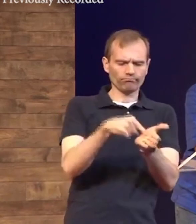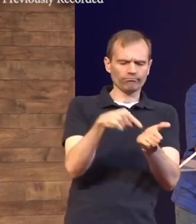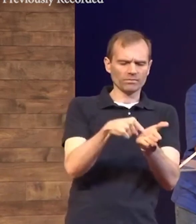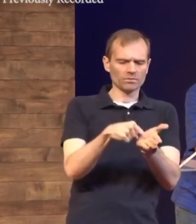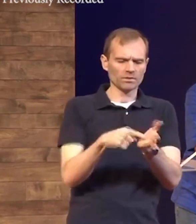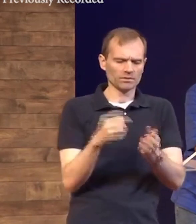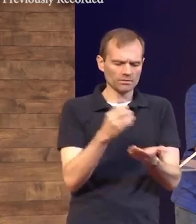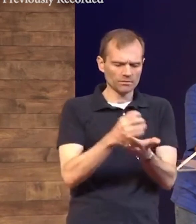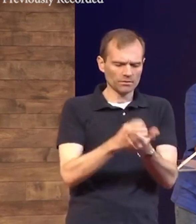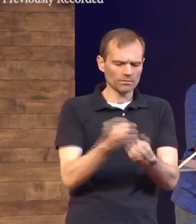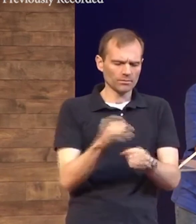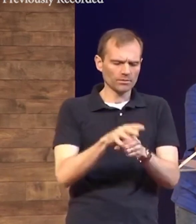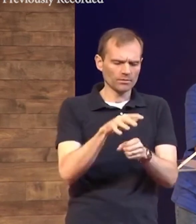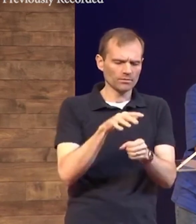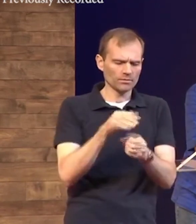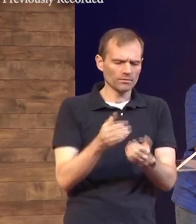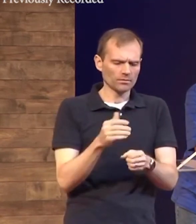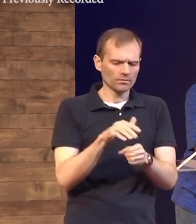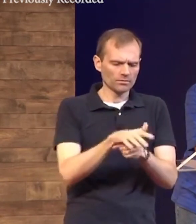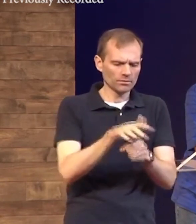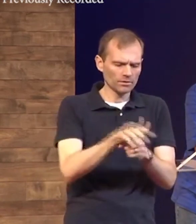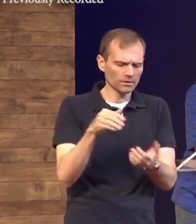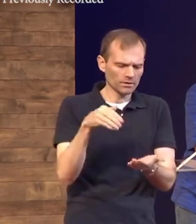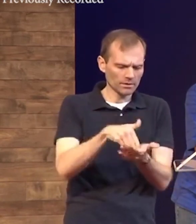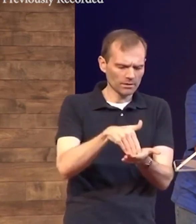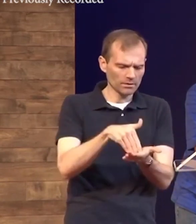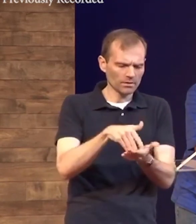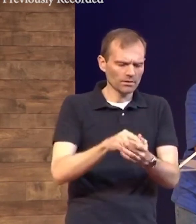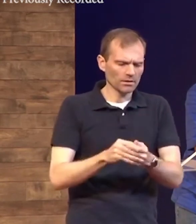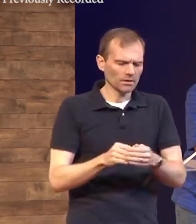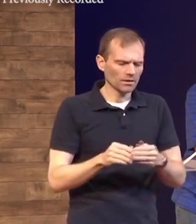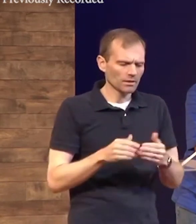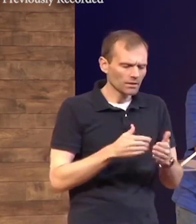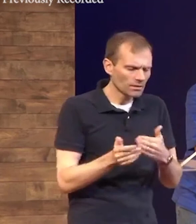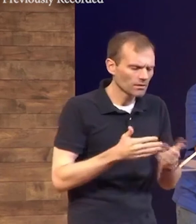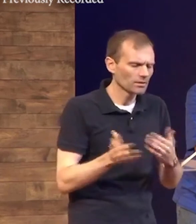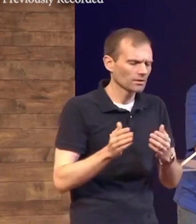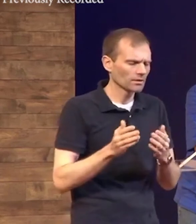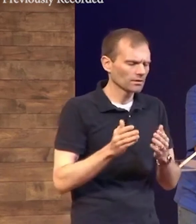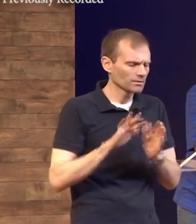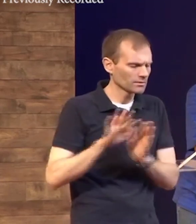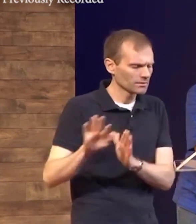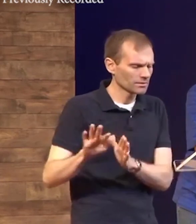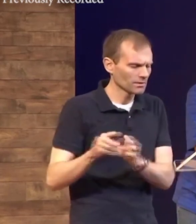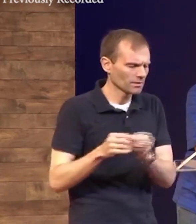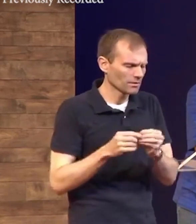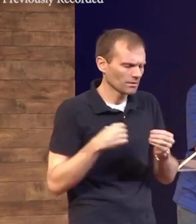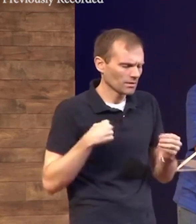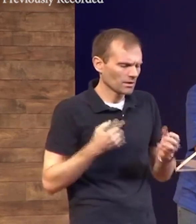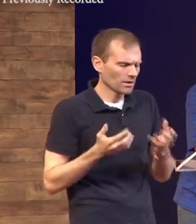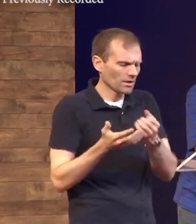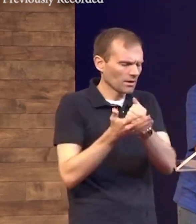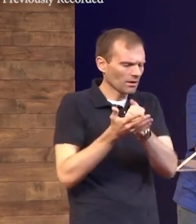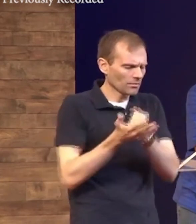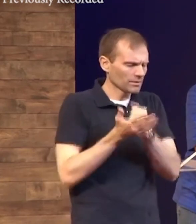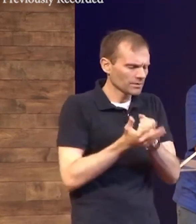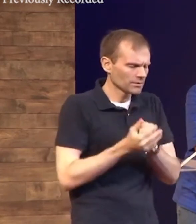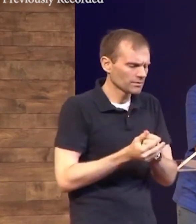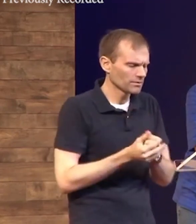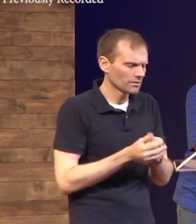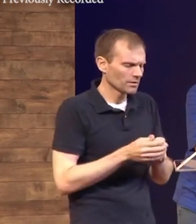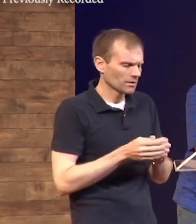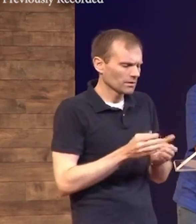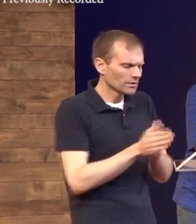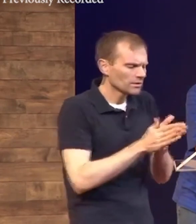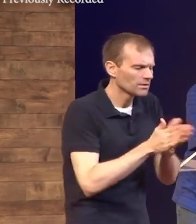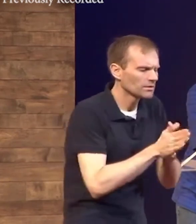to be drained over the course of the week, Lord. Instead, let us be constantly sinking and be constantly thirsty for more so that